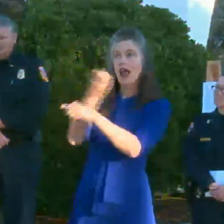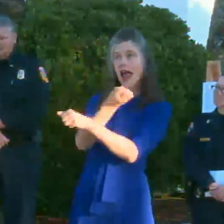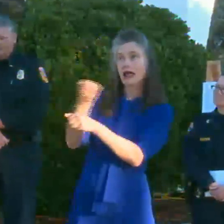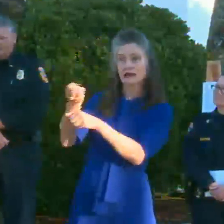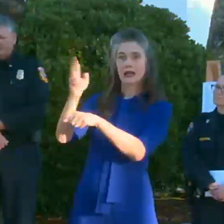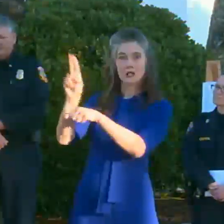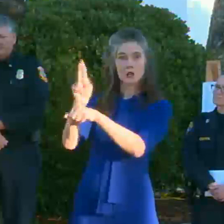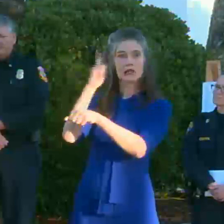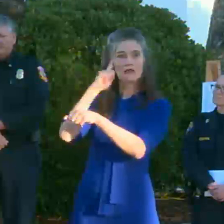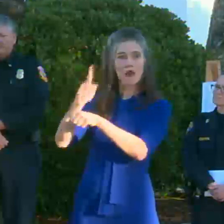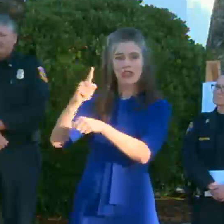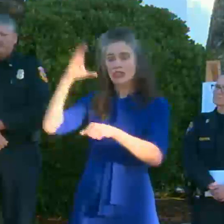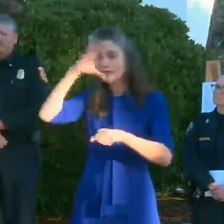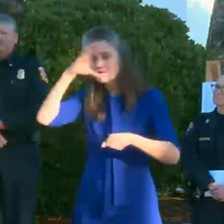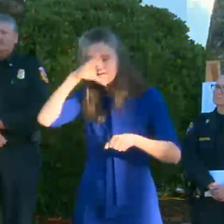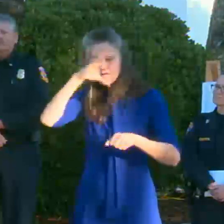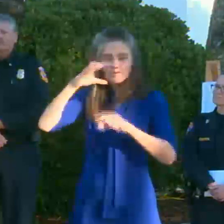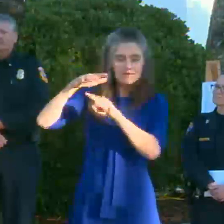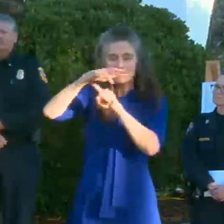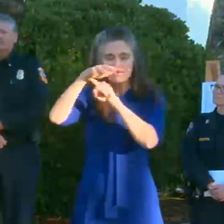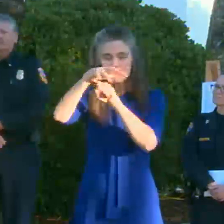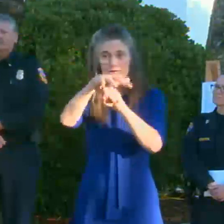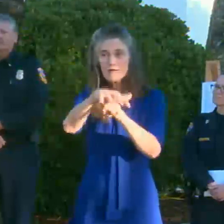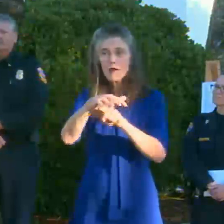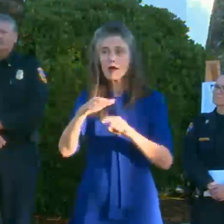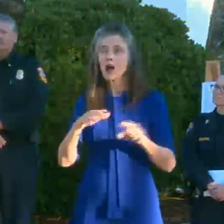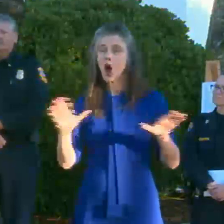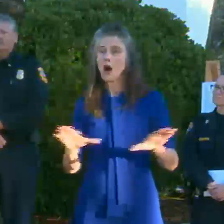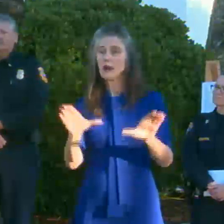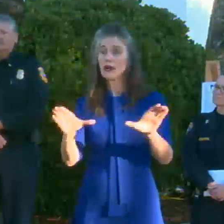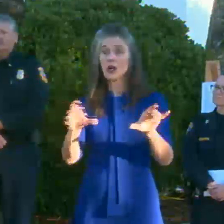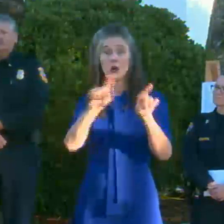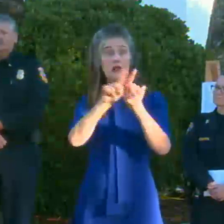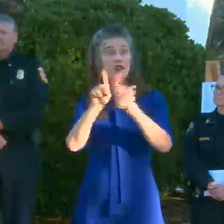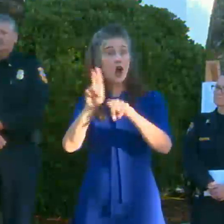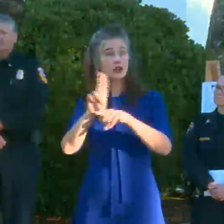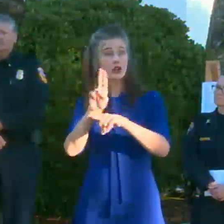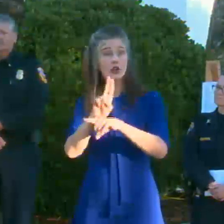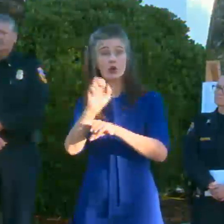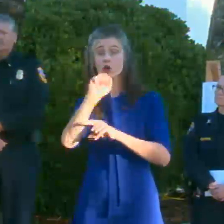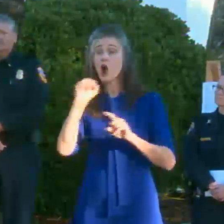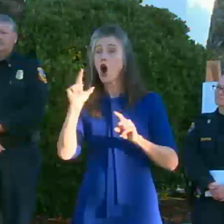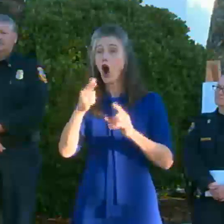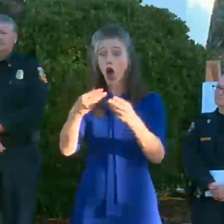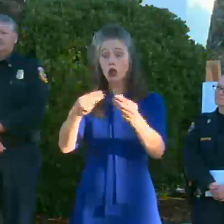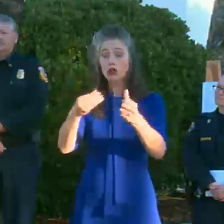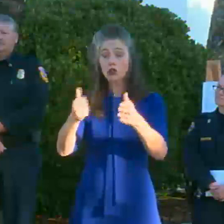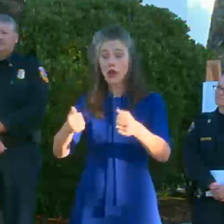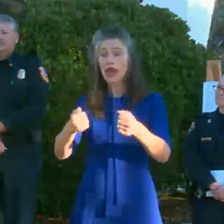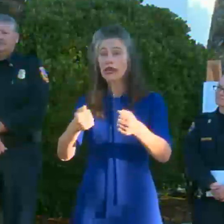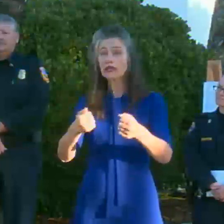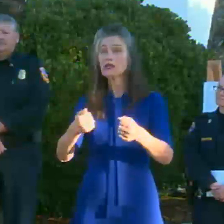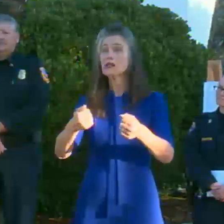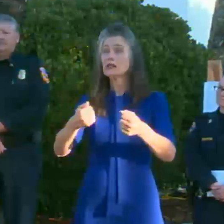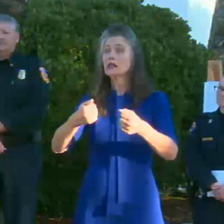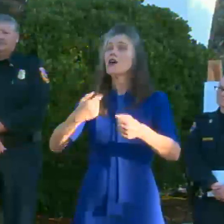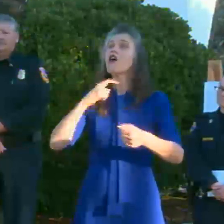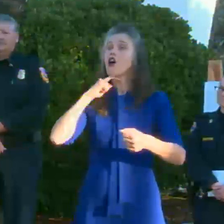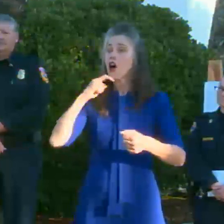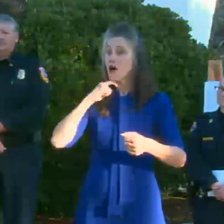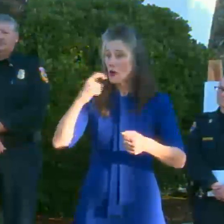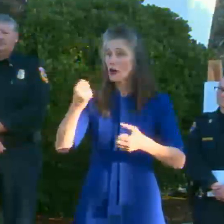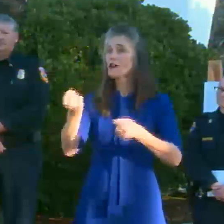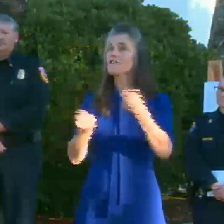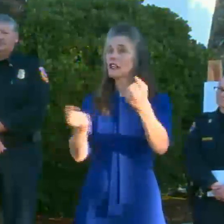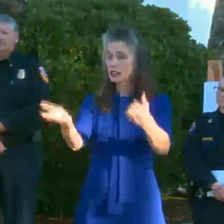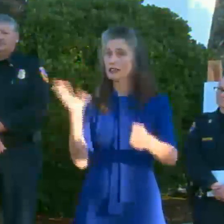One of the huge successes that we have had has been the use of all-terrain armored vehicles that we have in our